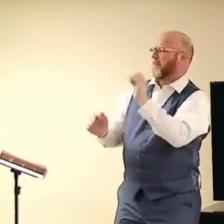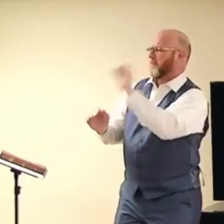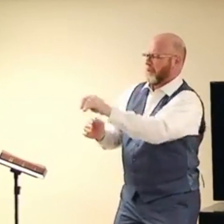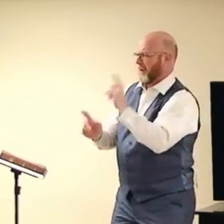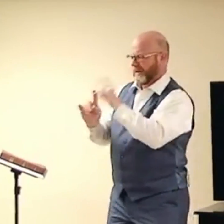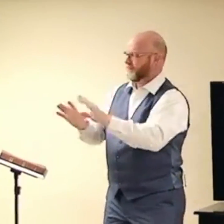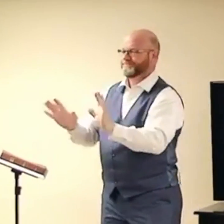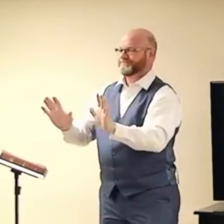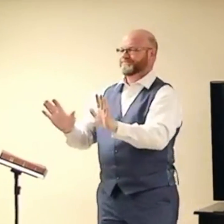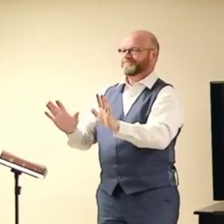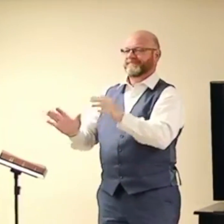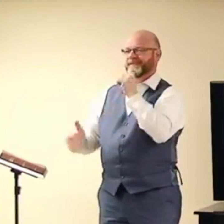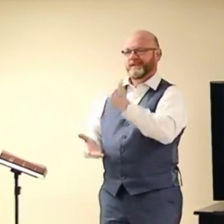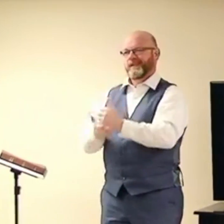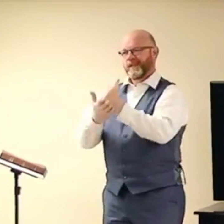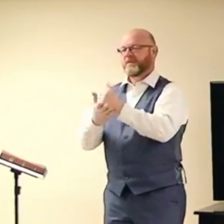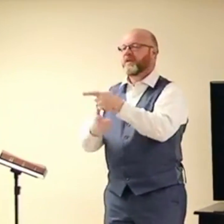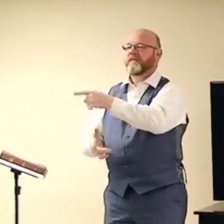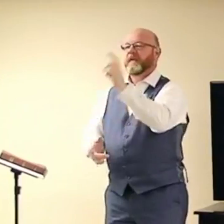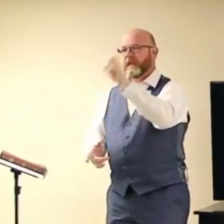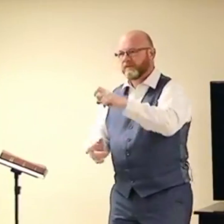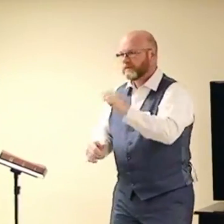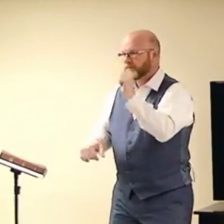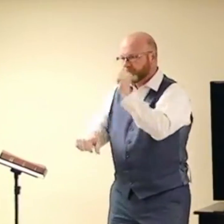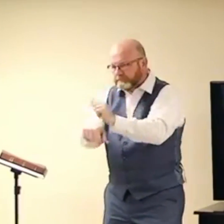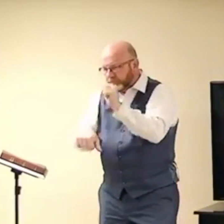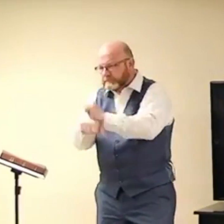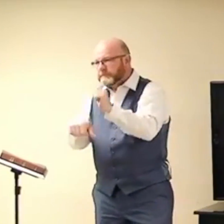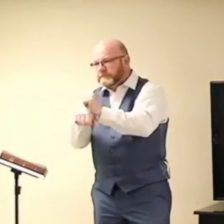child to understand it.